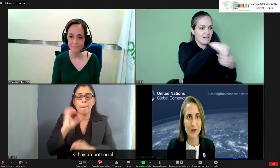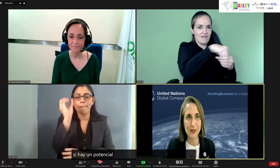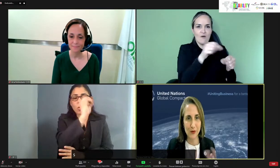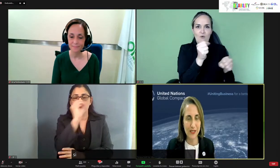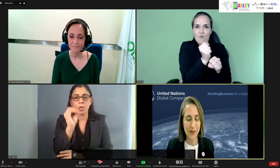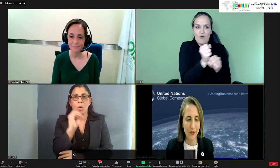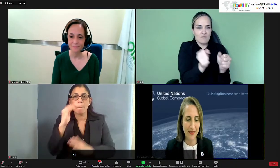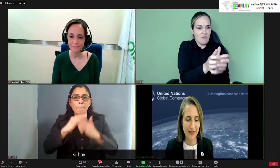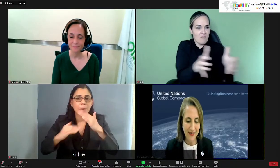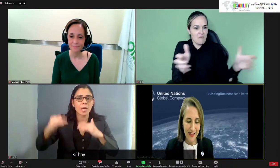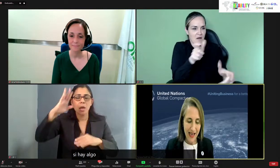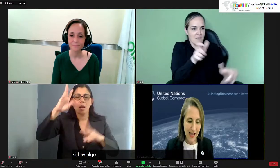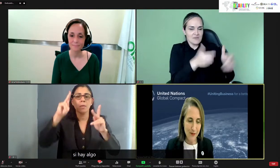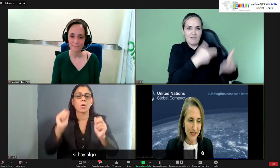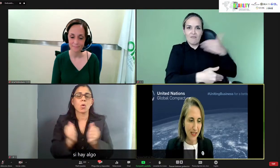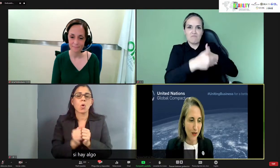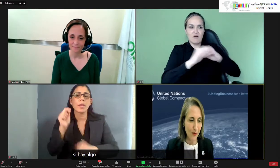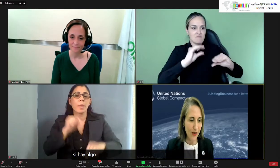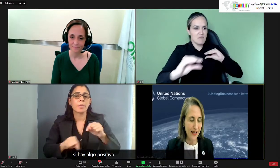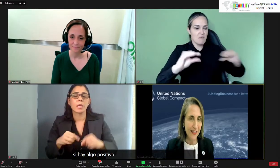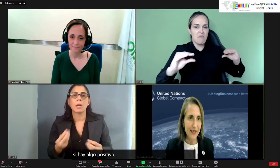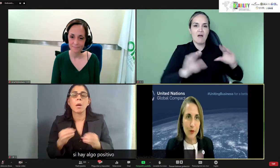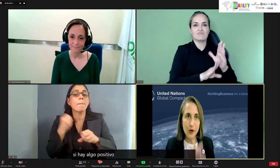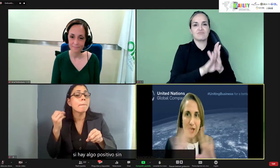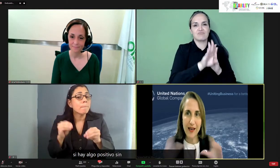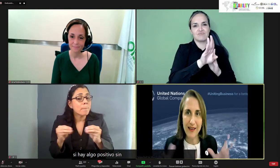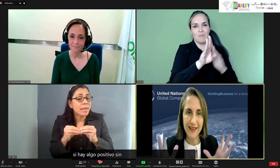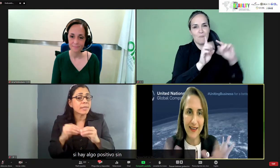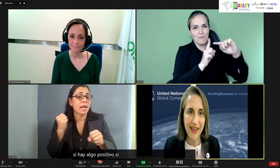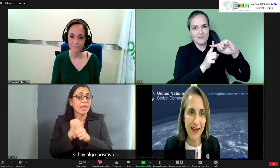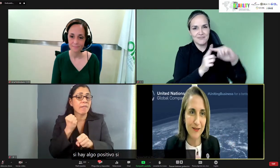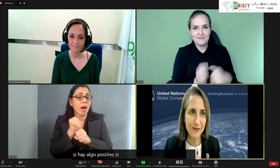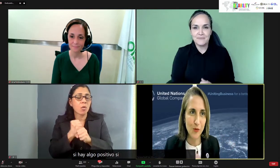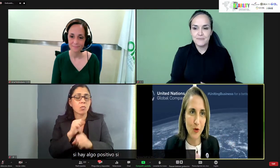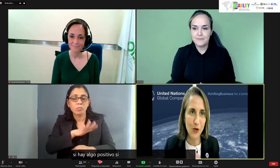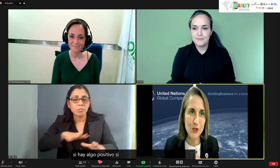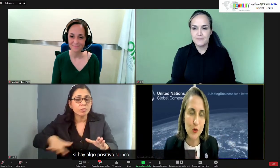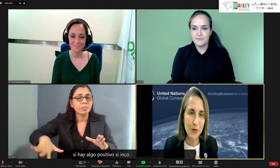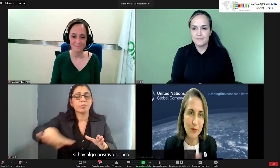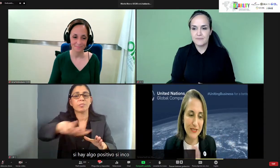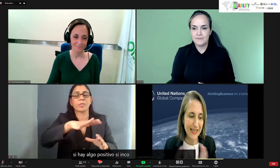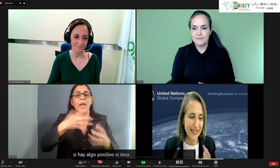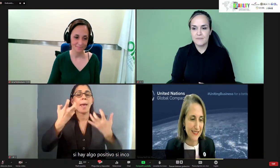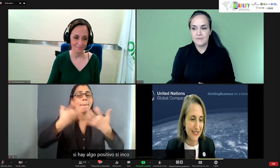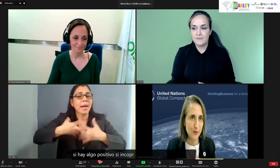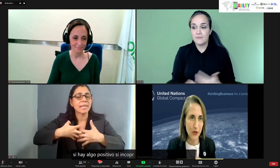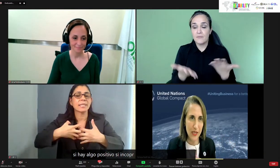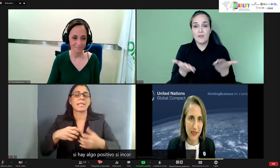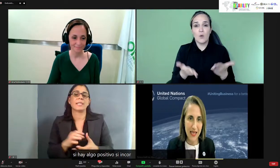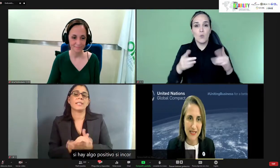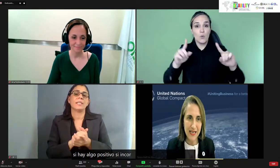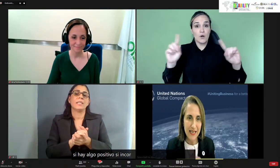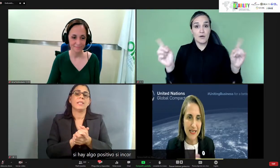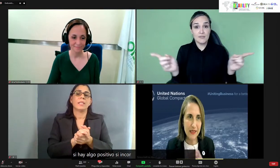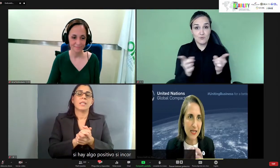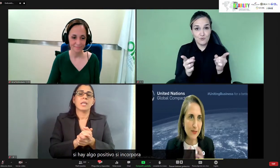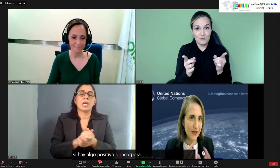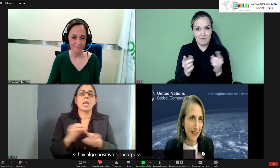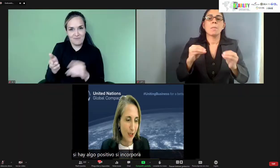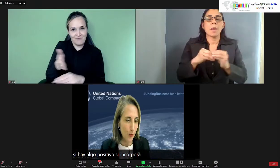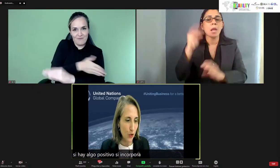we incorporated a largest amount of persons with disability is into the labor market and as a